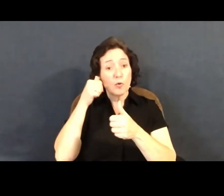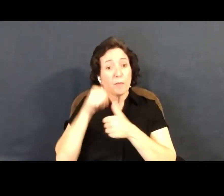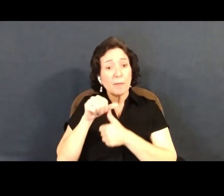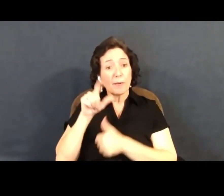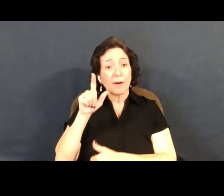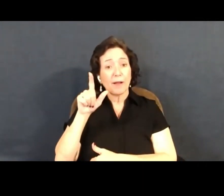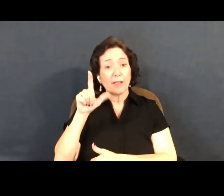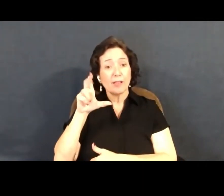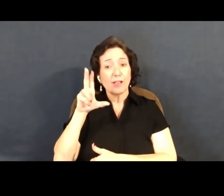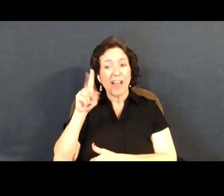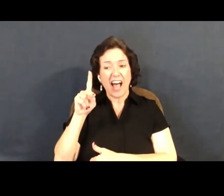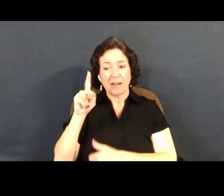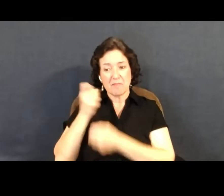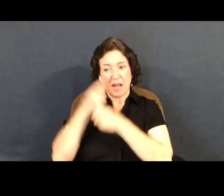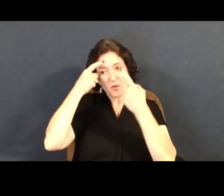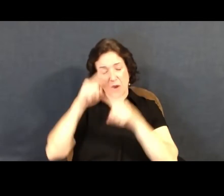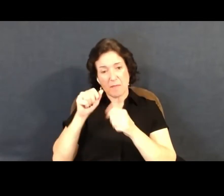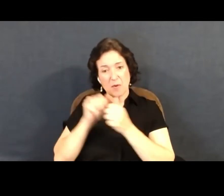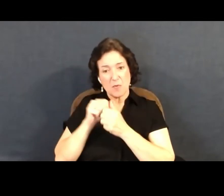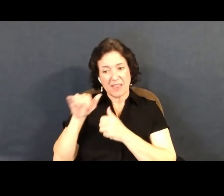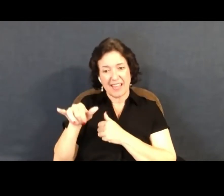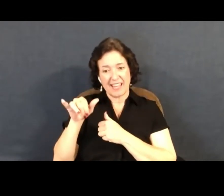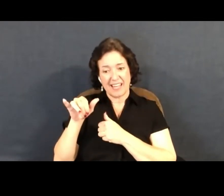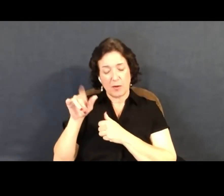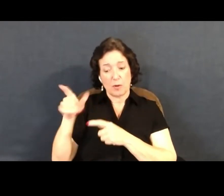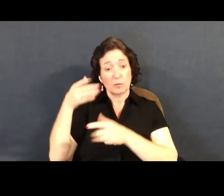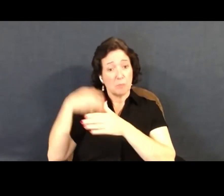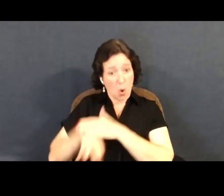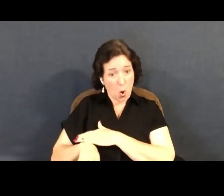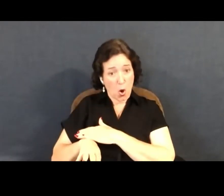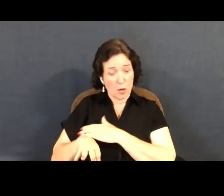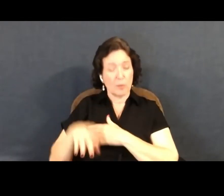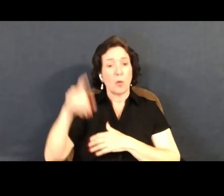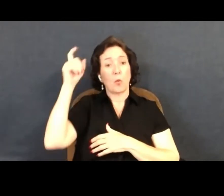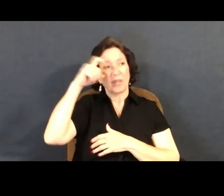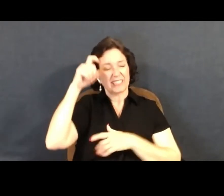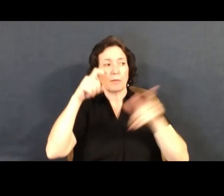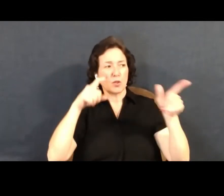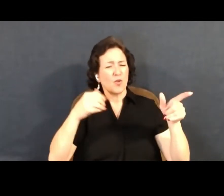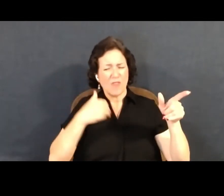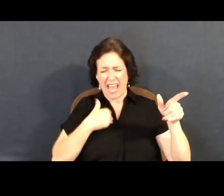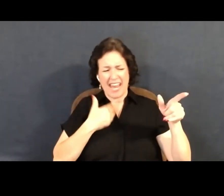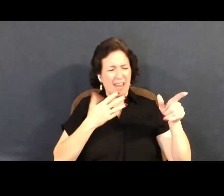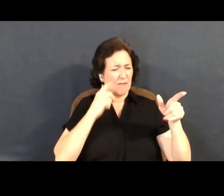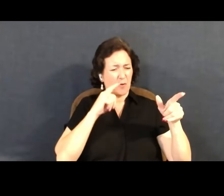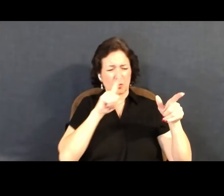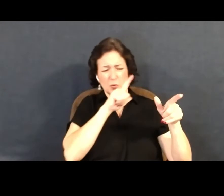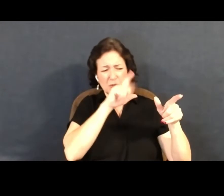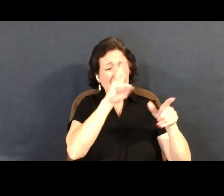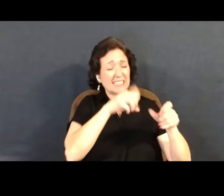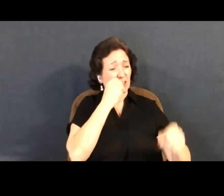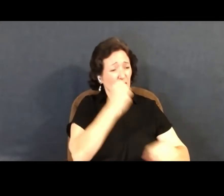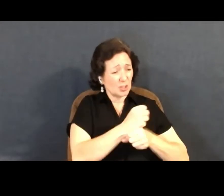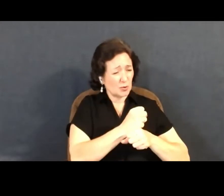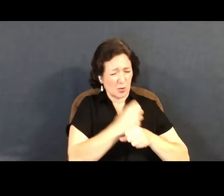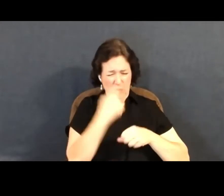all that time ago, on the very day he was born? "Wisdom, you've had this man for 26 years now.